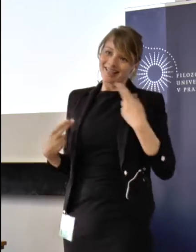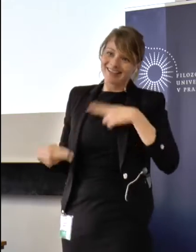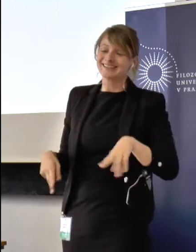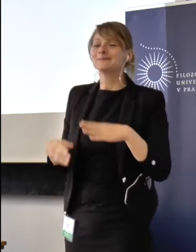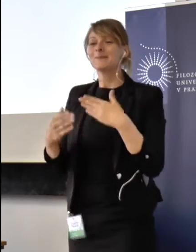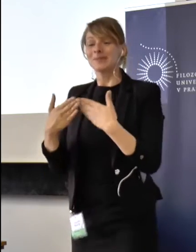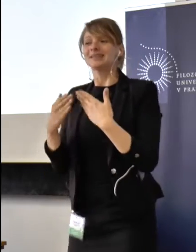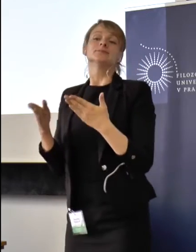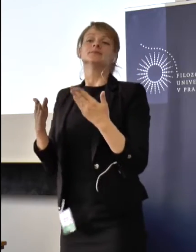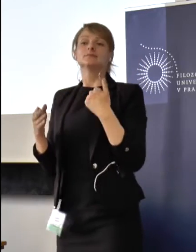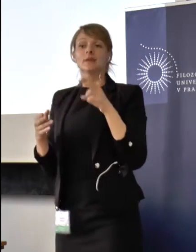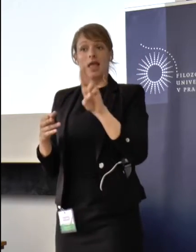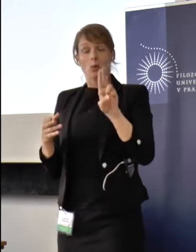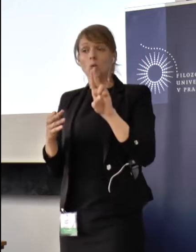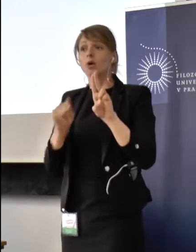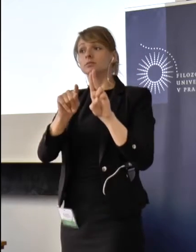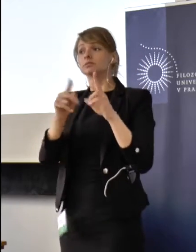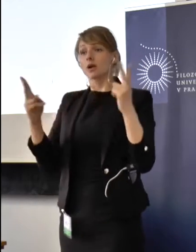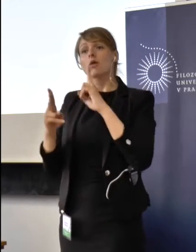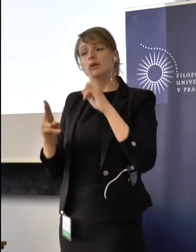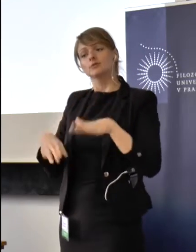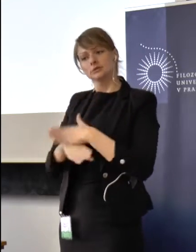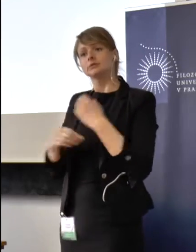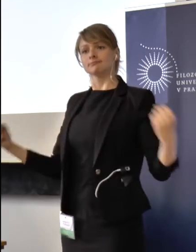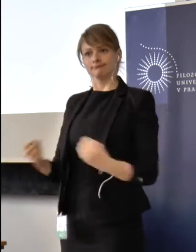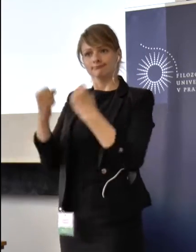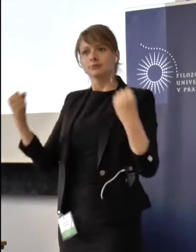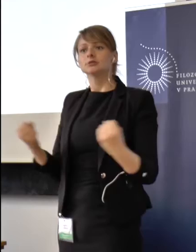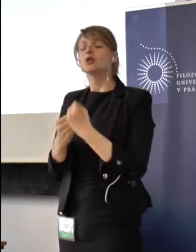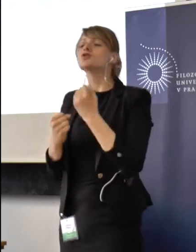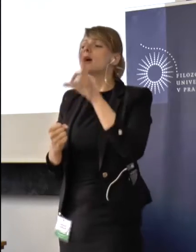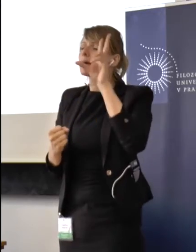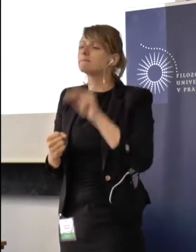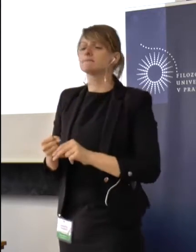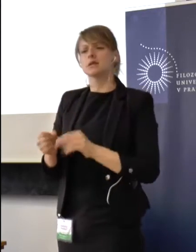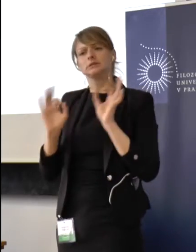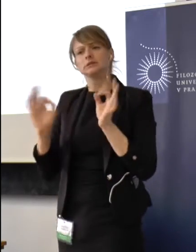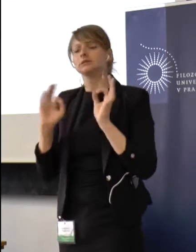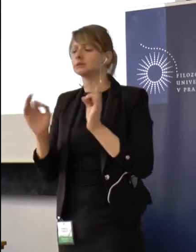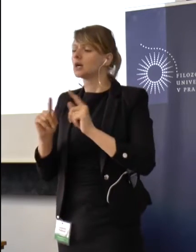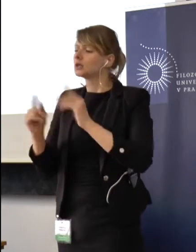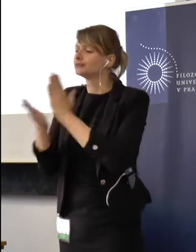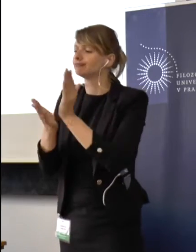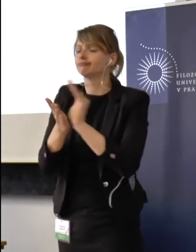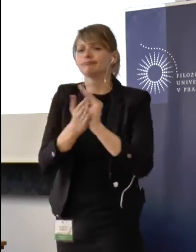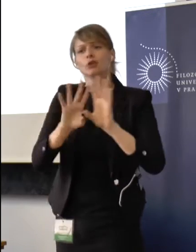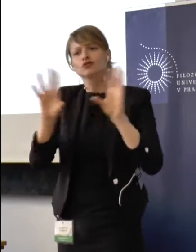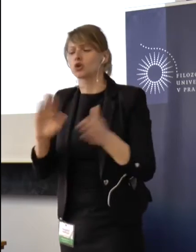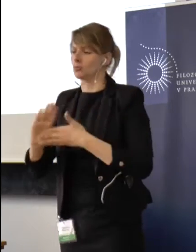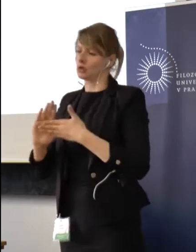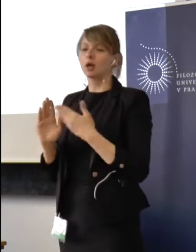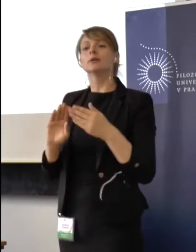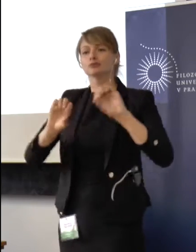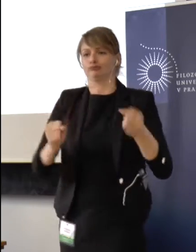wonderful linguistic service, so all the laws are translated from Brussels into all the languages of the Union.